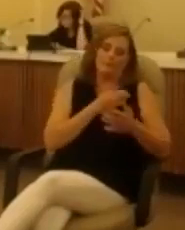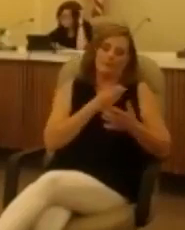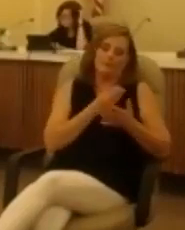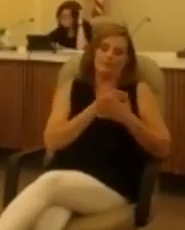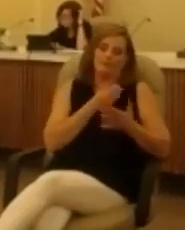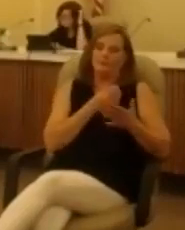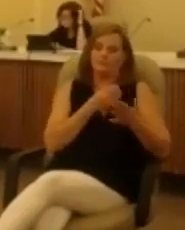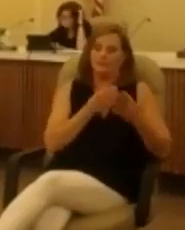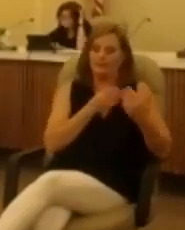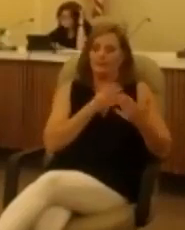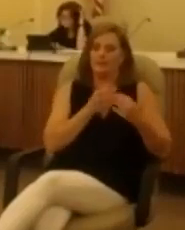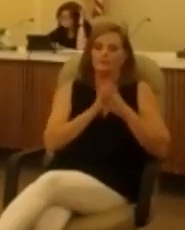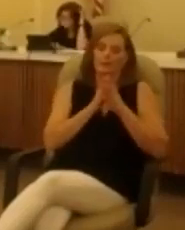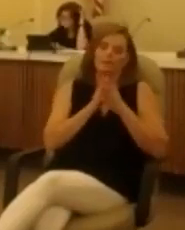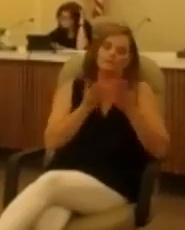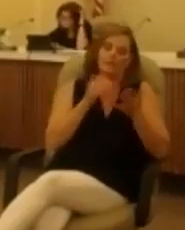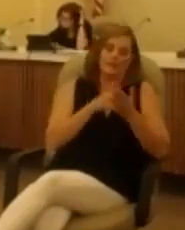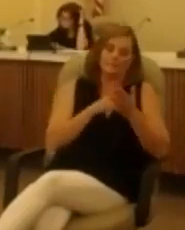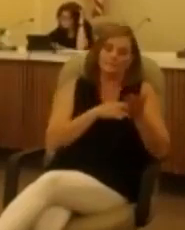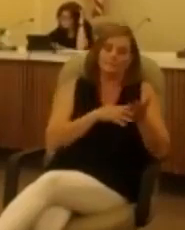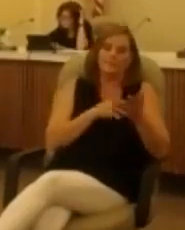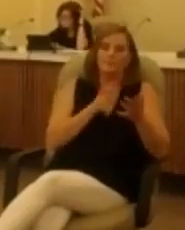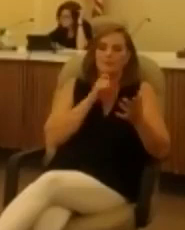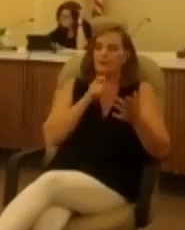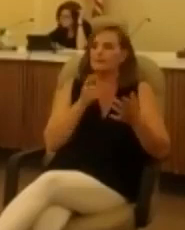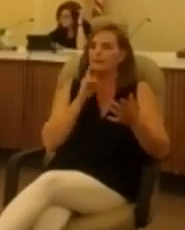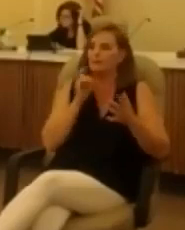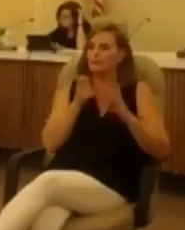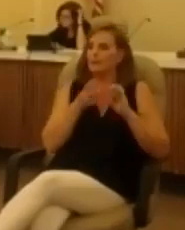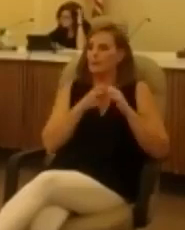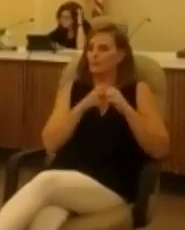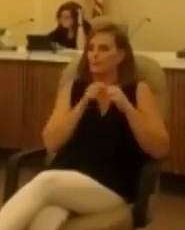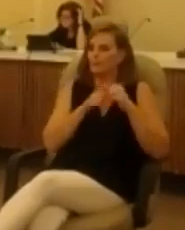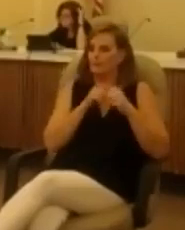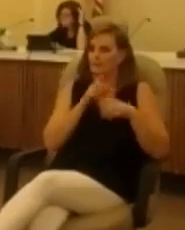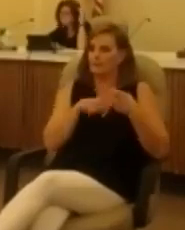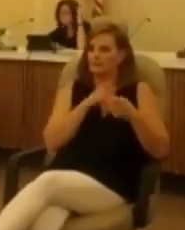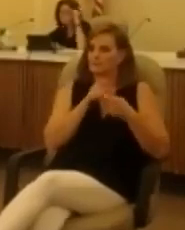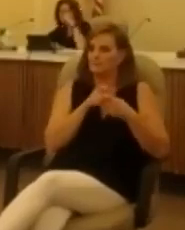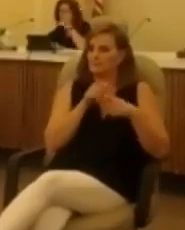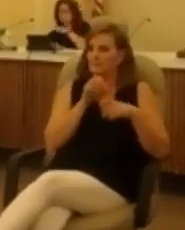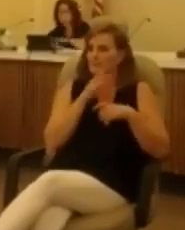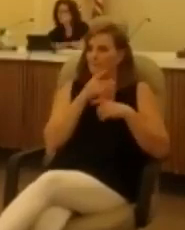in, but again, that's not an issue with this particular fund.